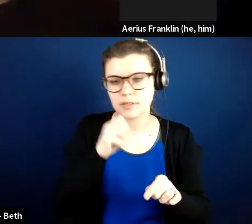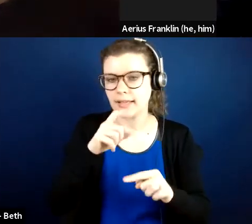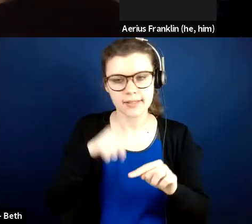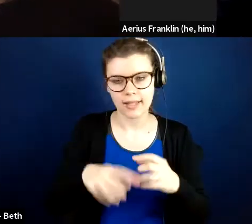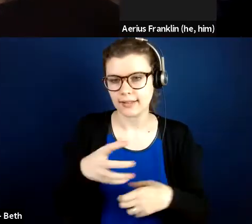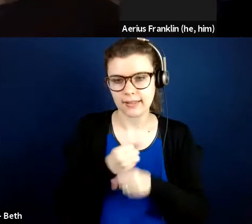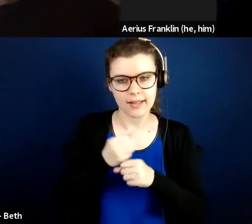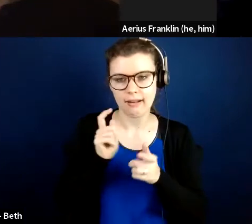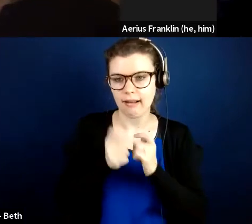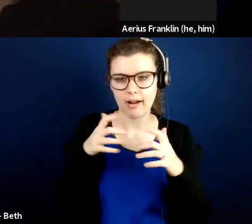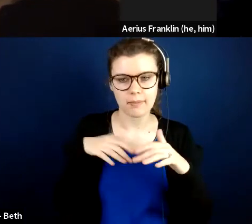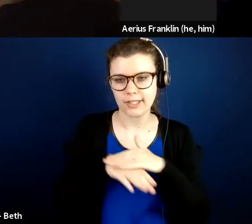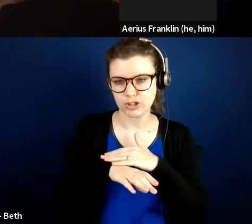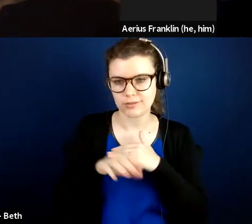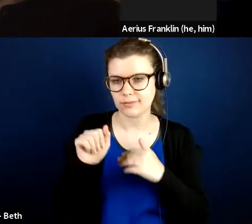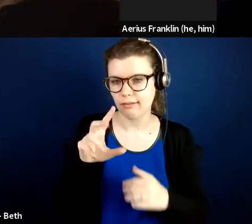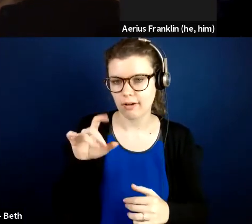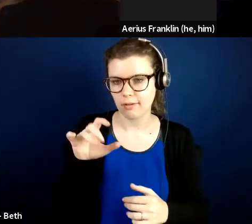accommodation. Go.